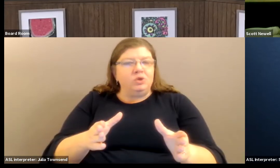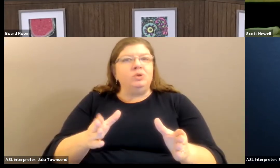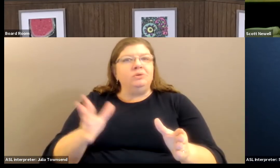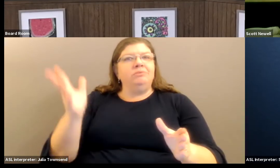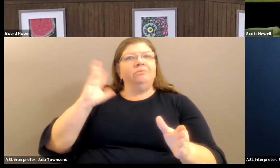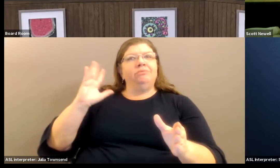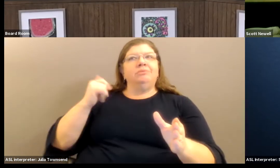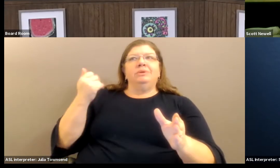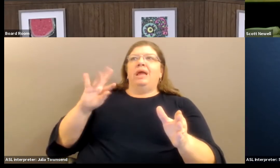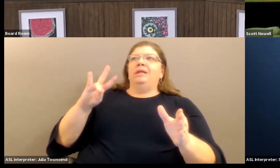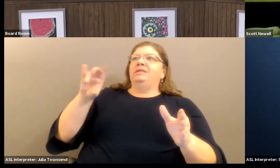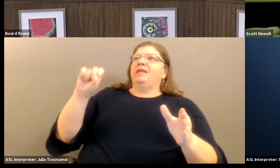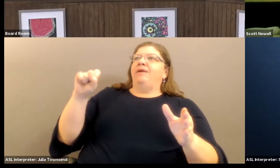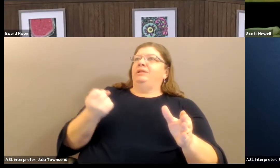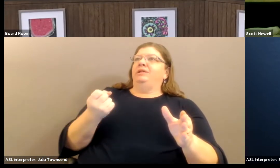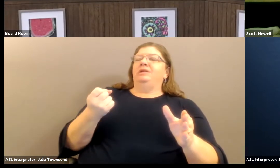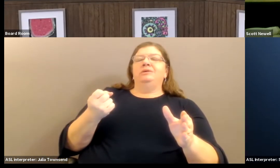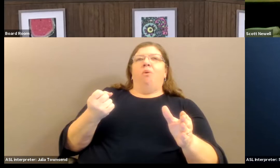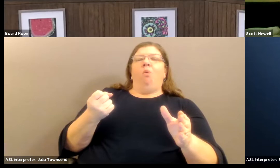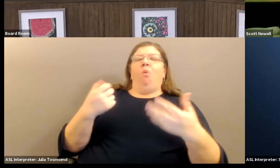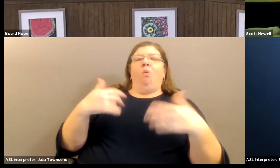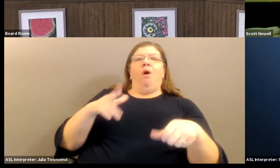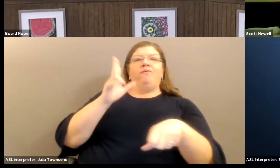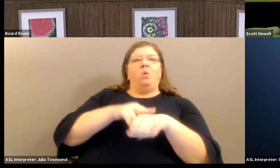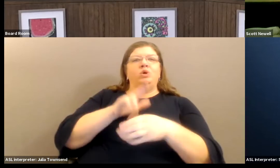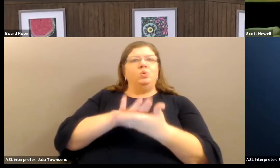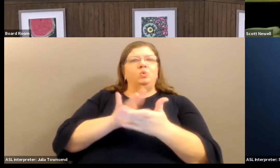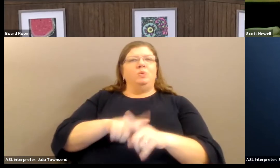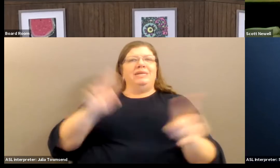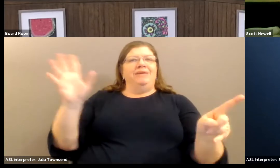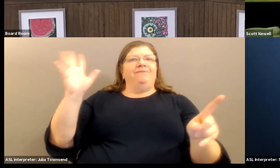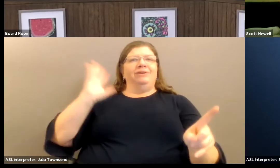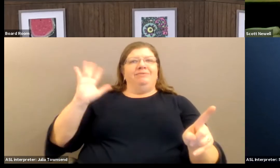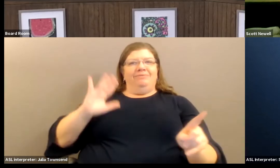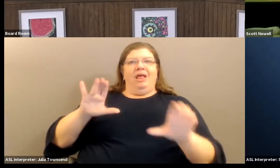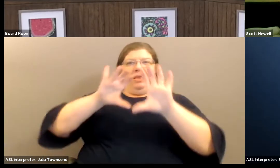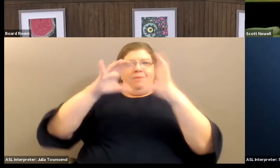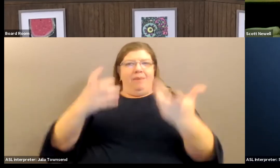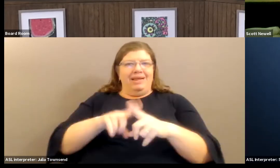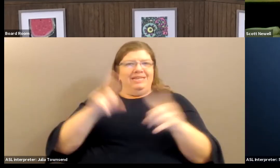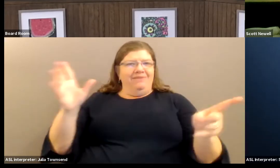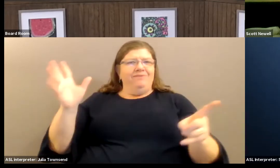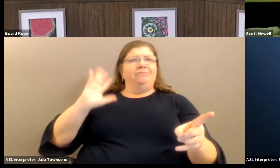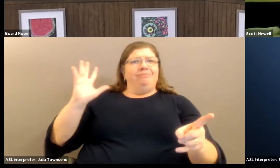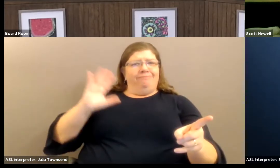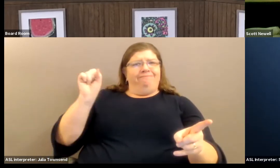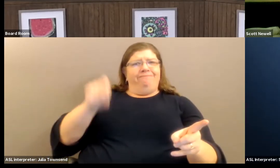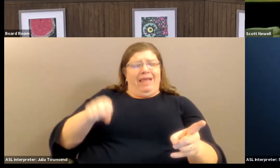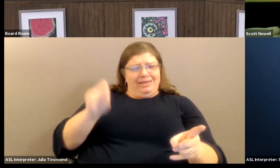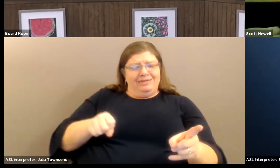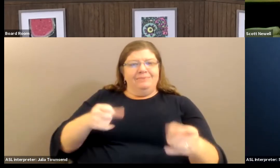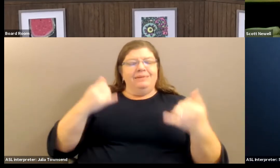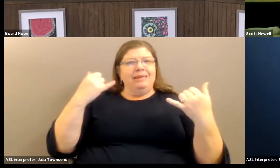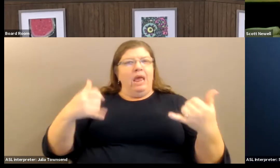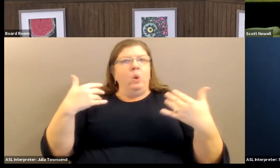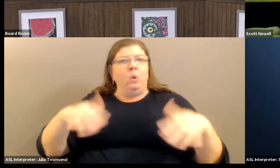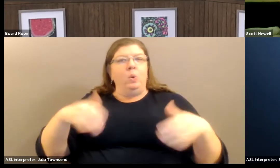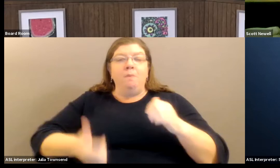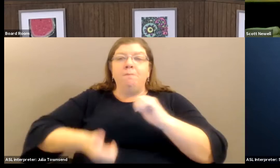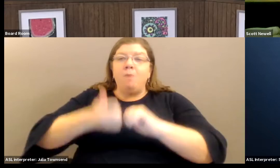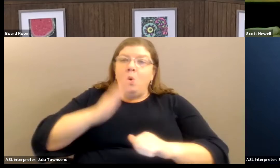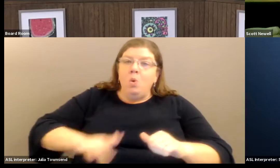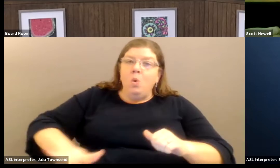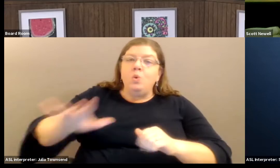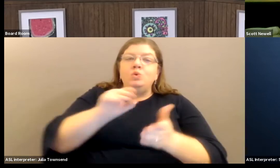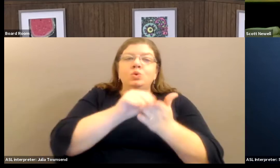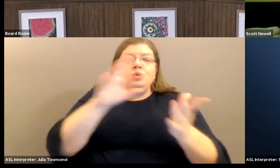in the 70s, of course, the schools were different. The population was different. Now, of course, the majority of our students